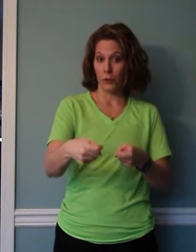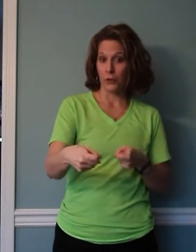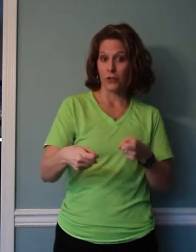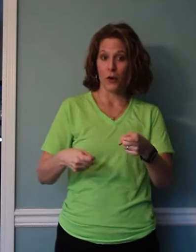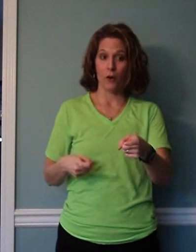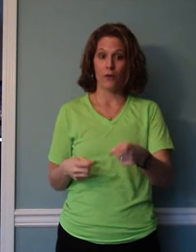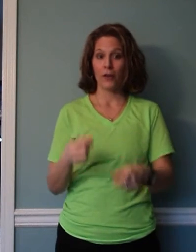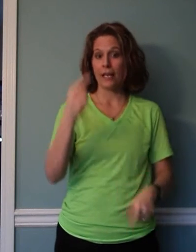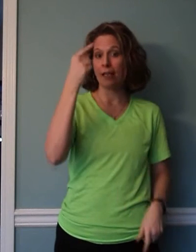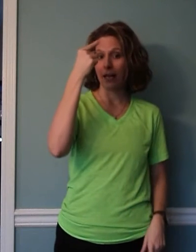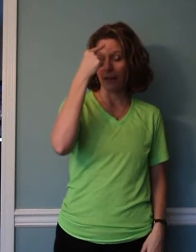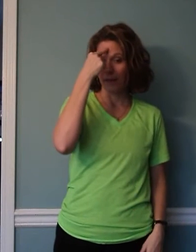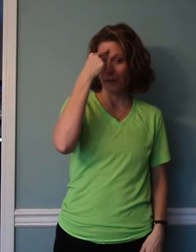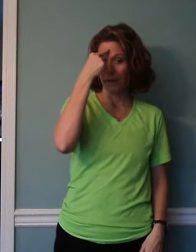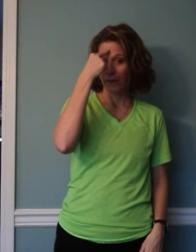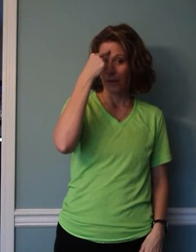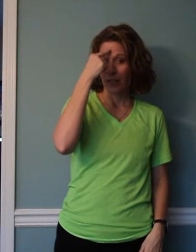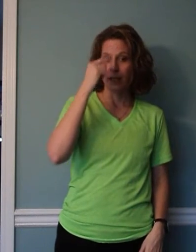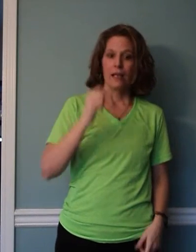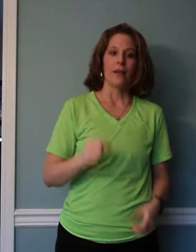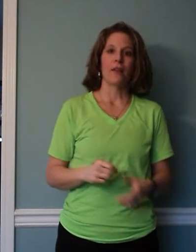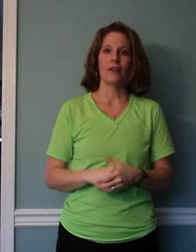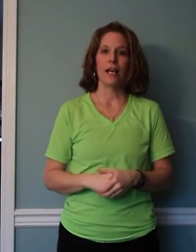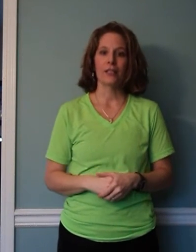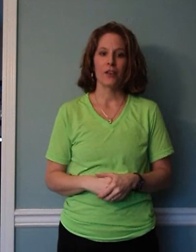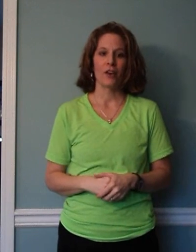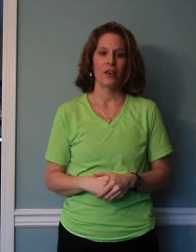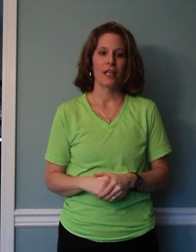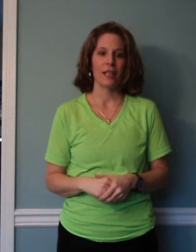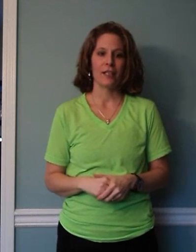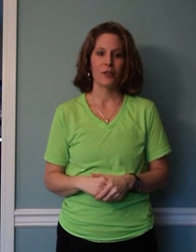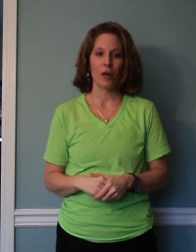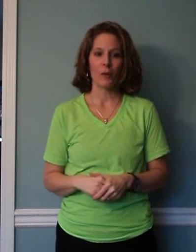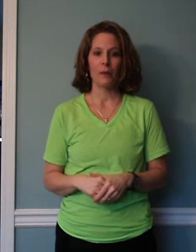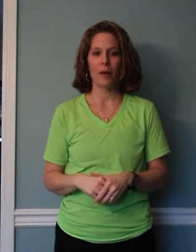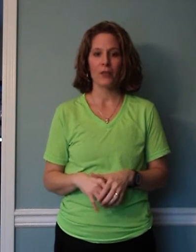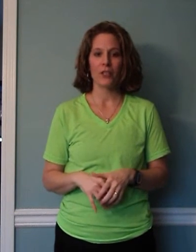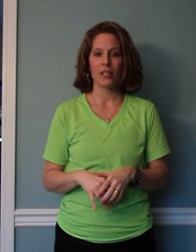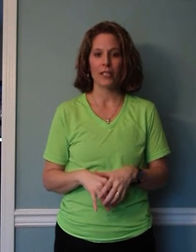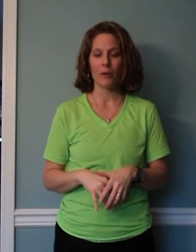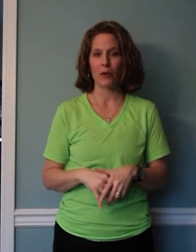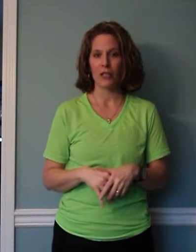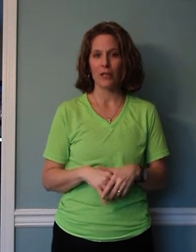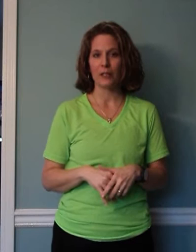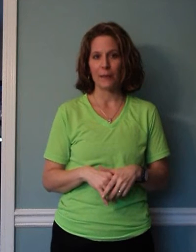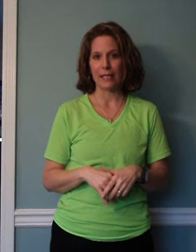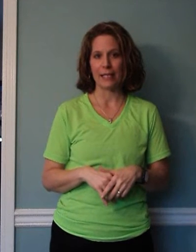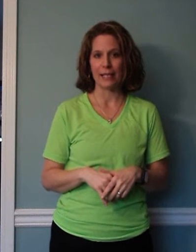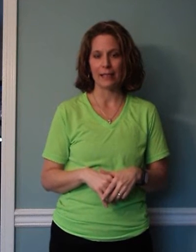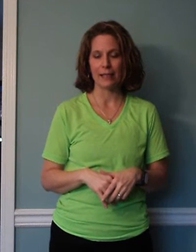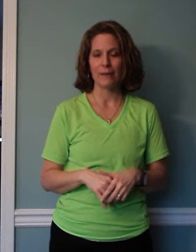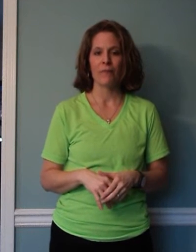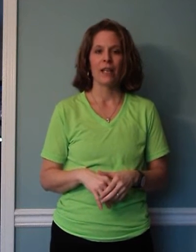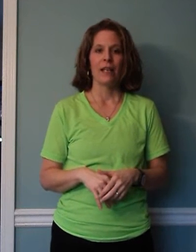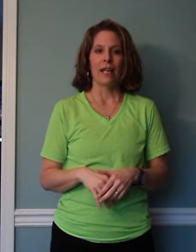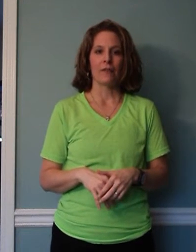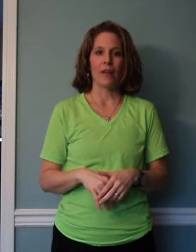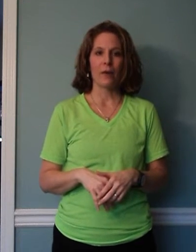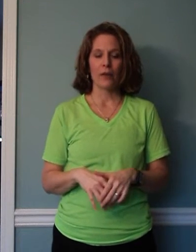rules over India. And then the last card is Darwin publishes The Origin of Species. And for that one, there